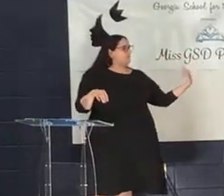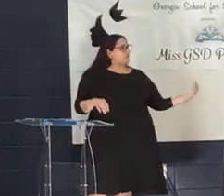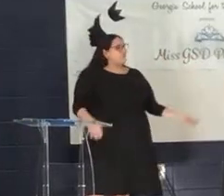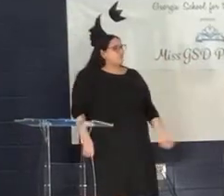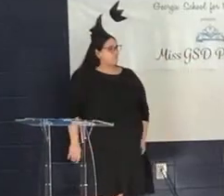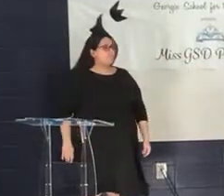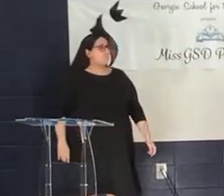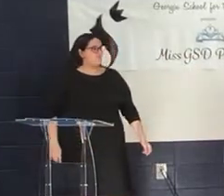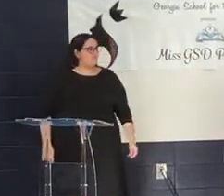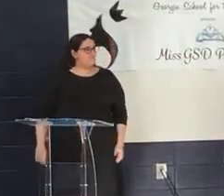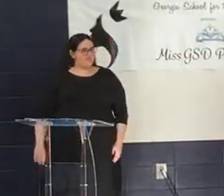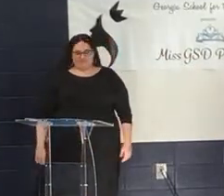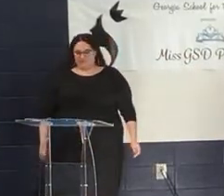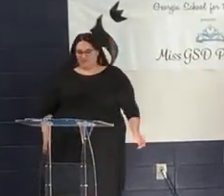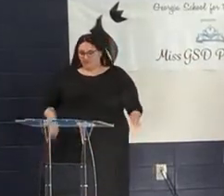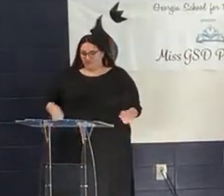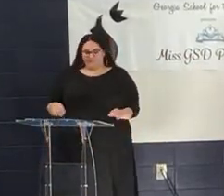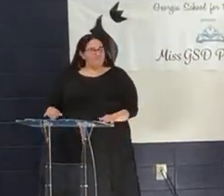Turn back around.